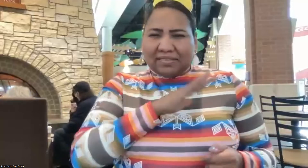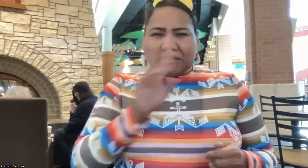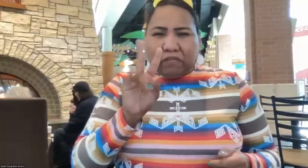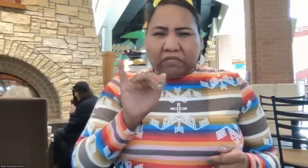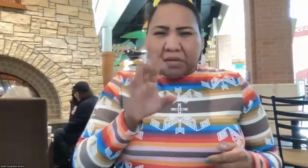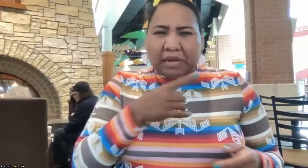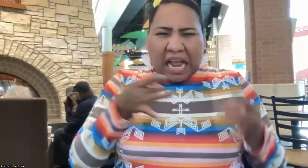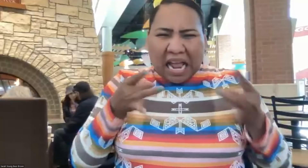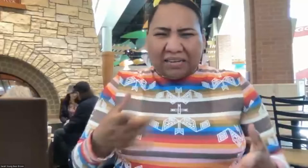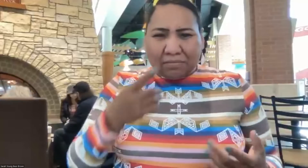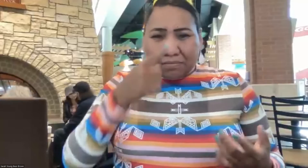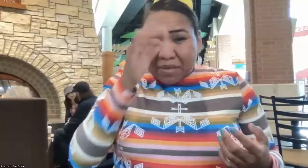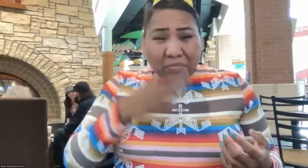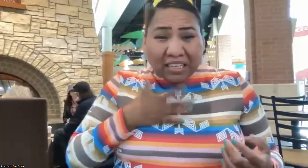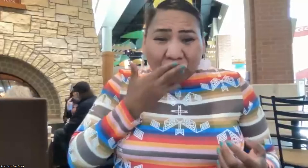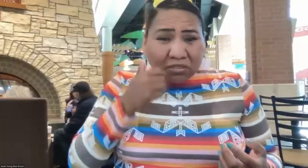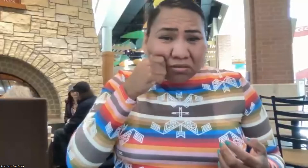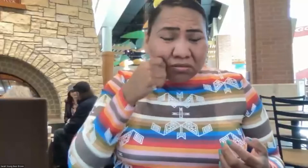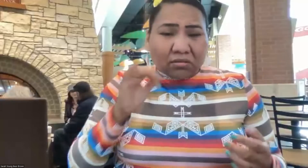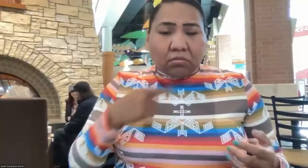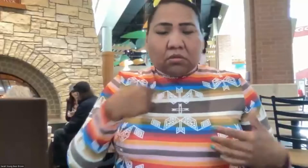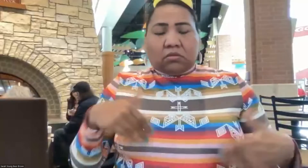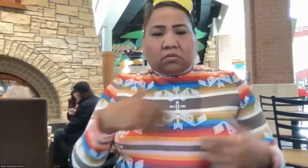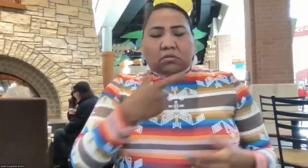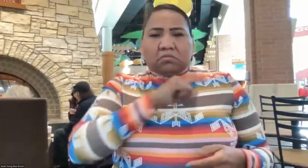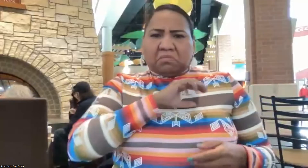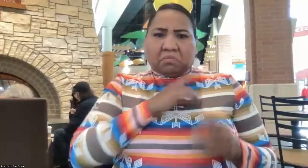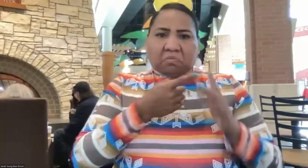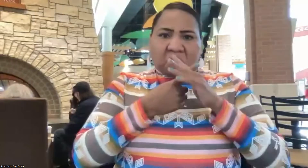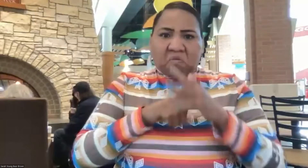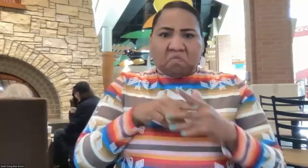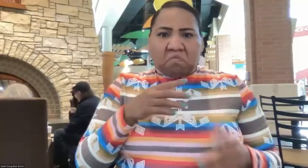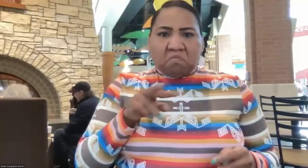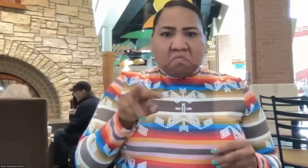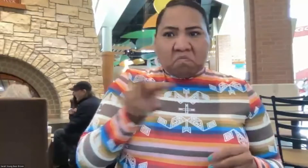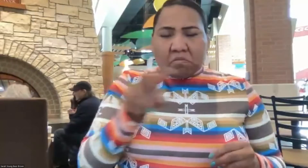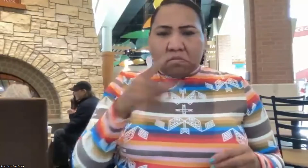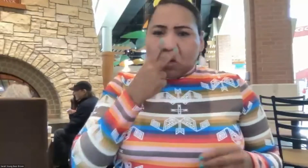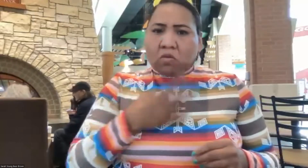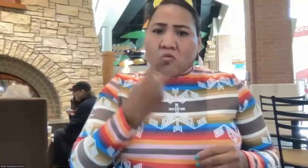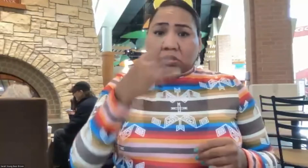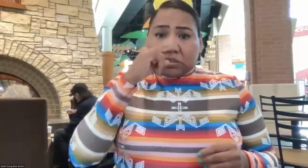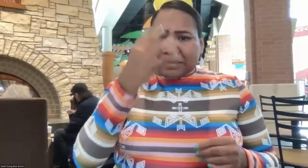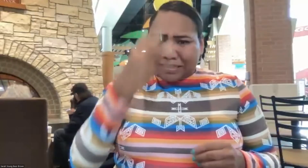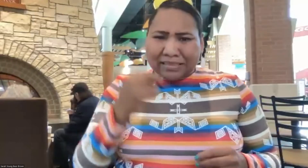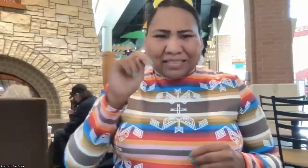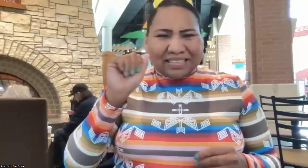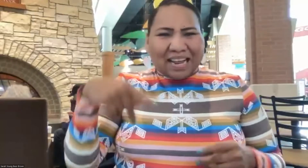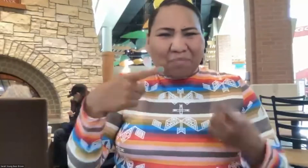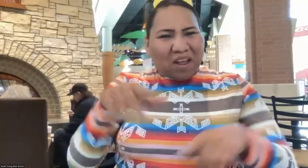The longer the officer was there, the more frustrated he got. And I just got this feeling that he just hated me just for the color of my